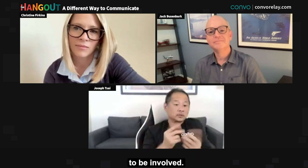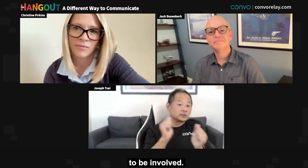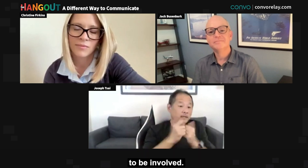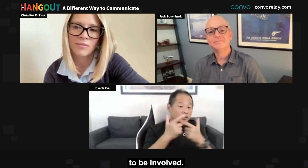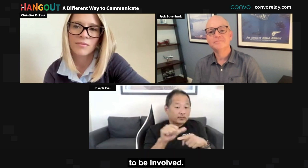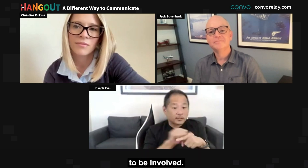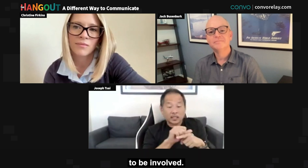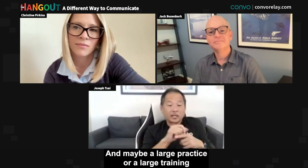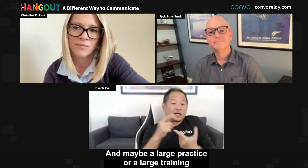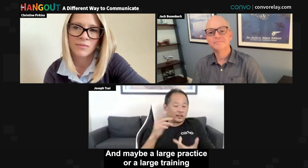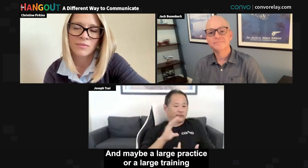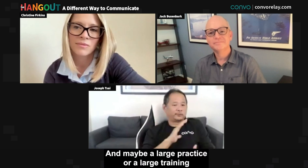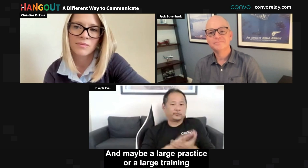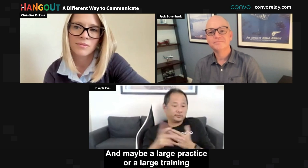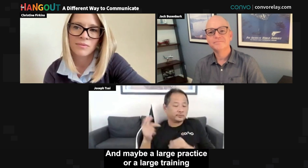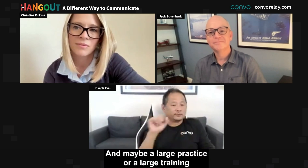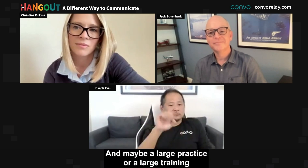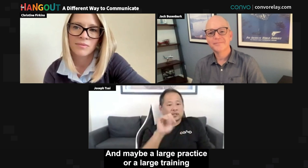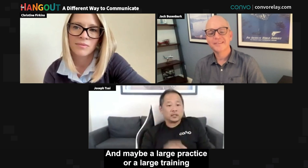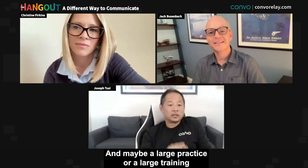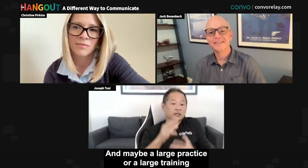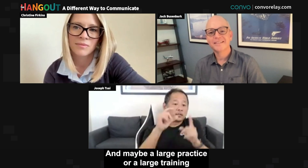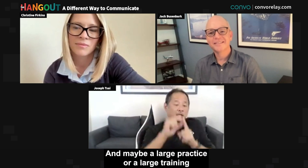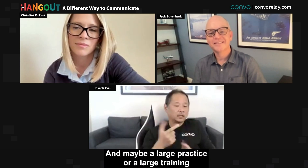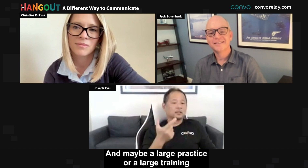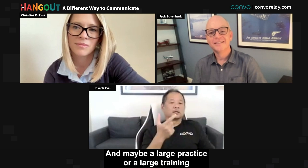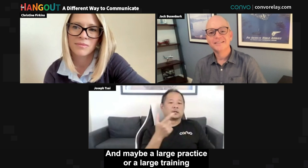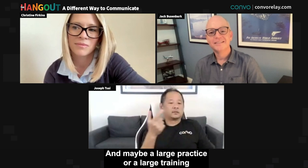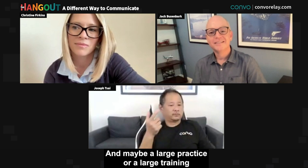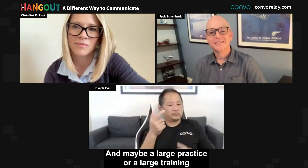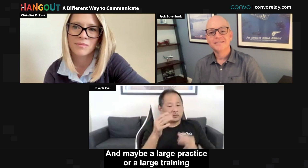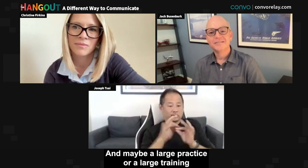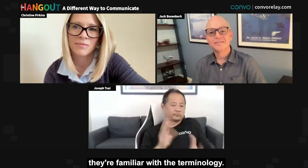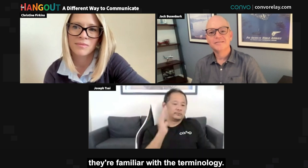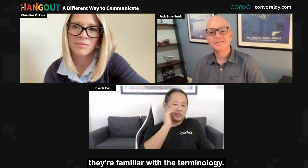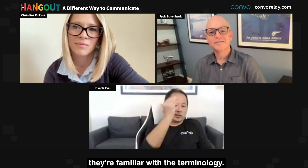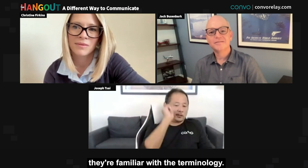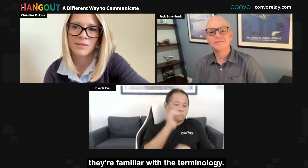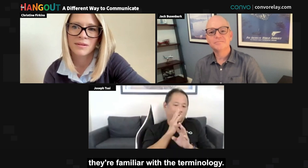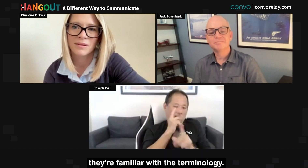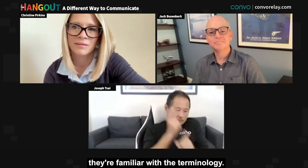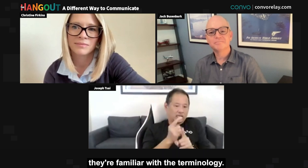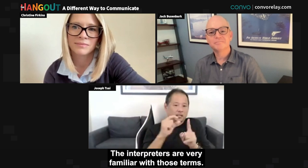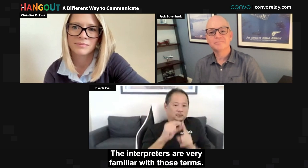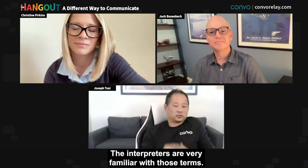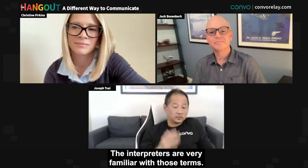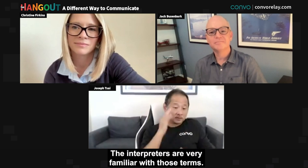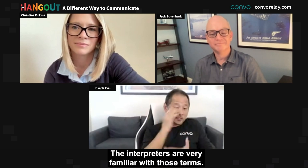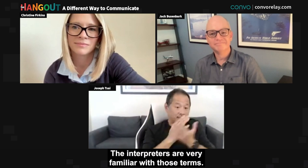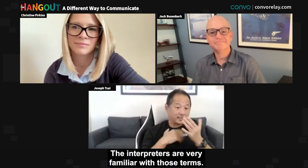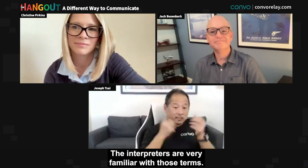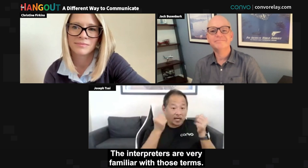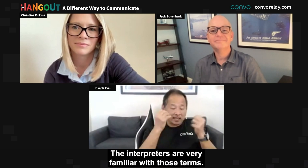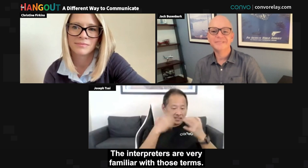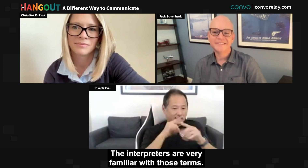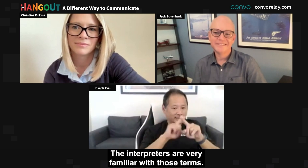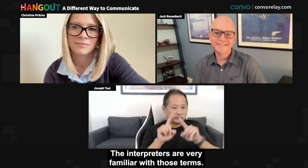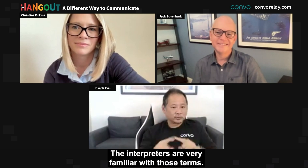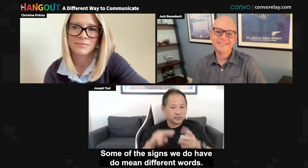be involved, and maybe a large practice or large training. They're familiar with the terminology, and the interpreters are very familiar with those terms. Some of